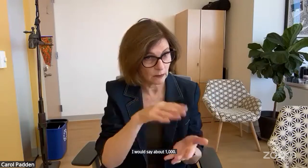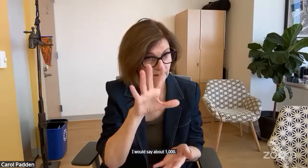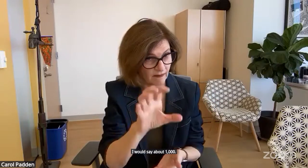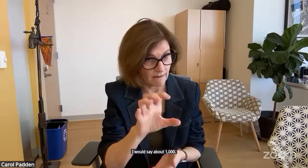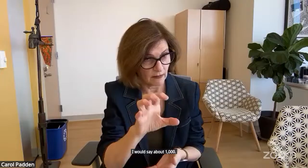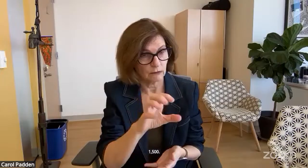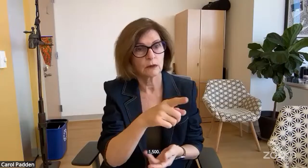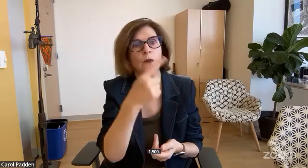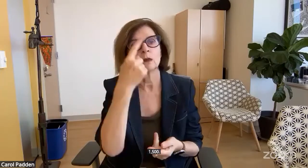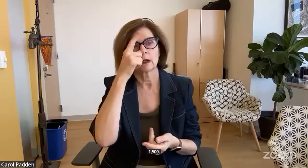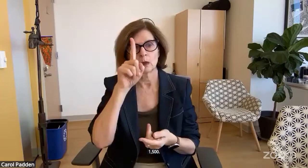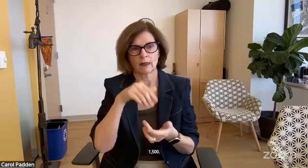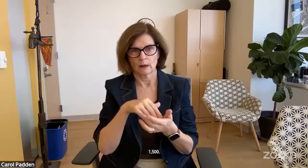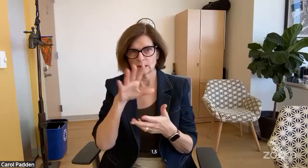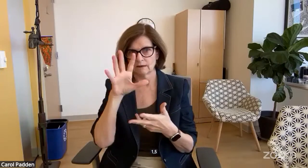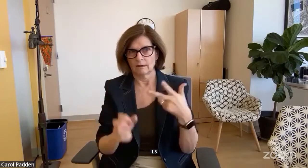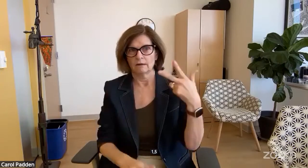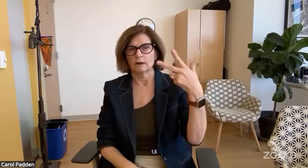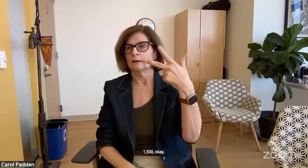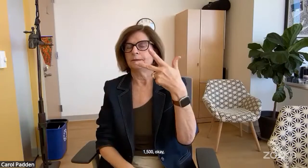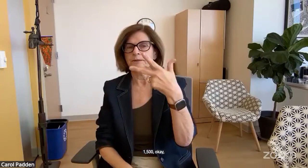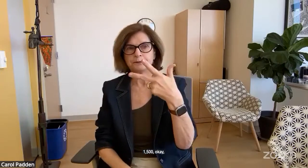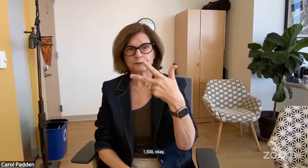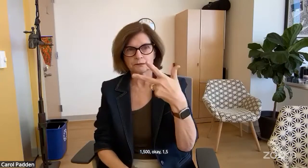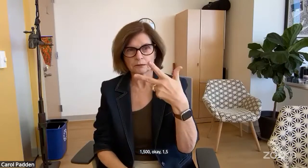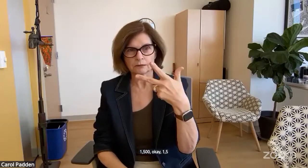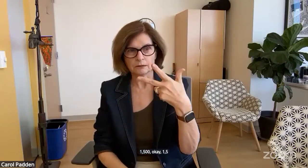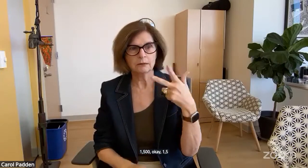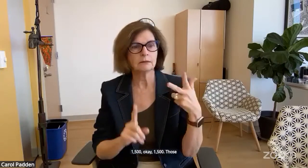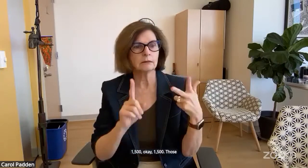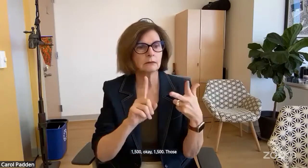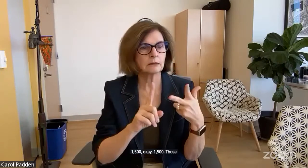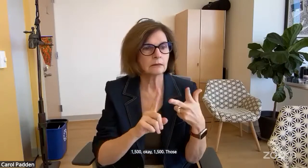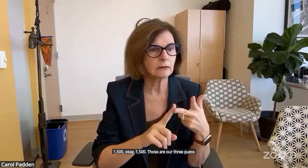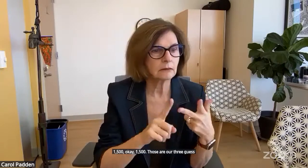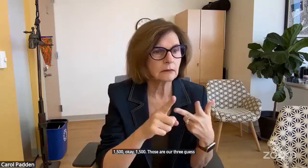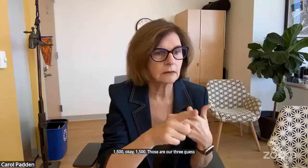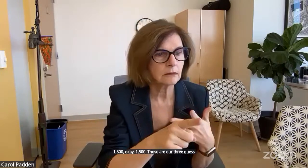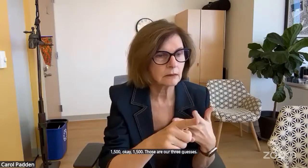1,500. 1,500. Okay, 1,500. Those are our three guesses.